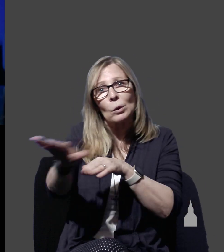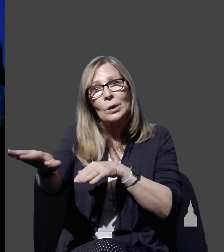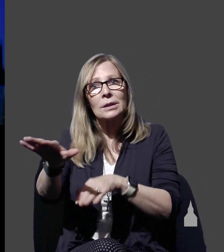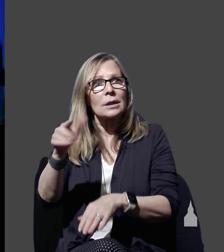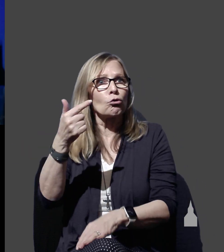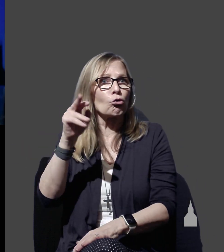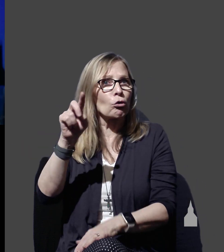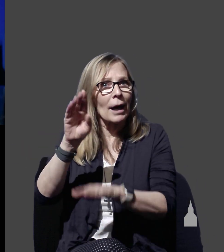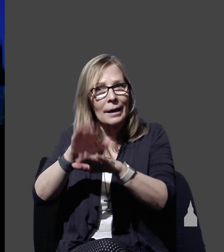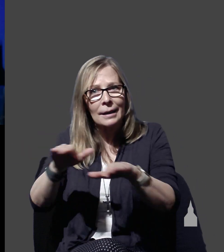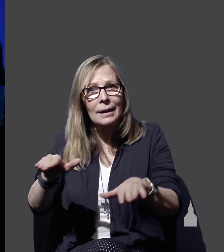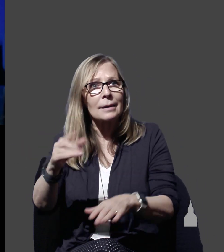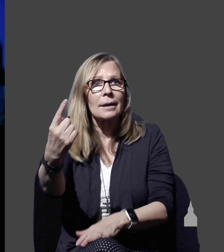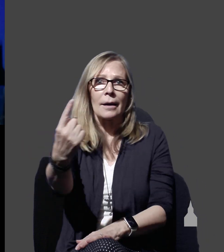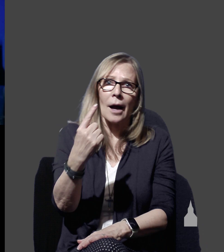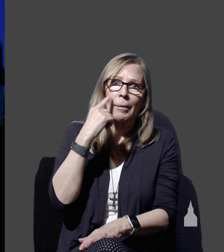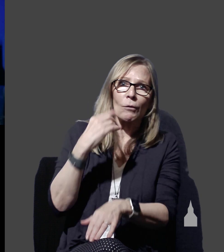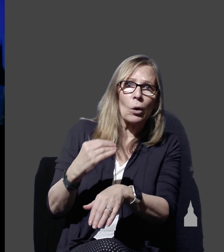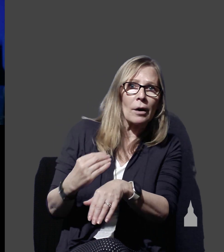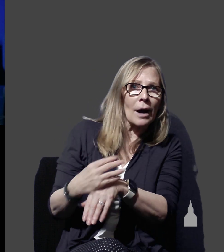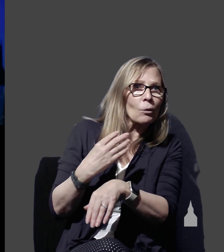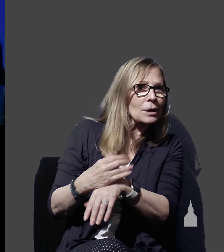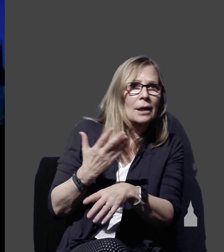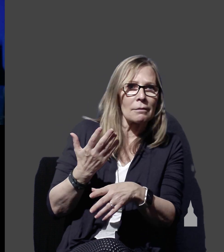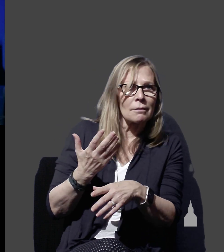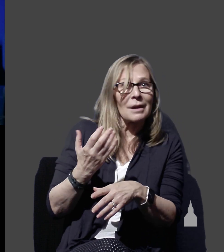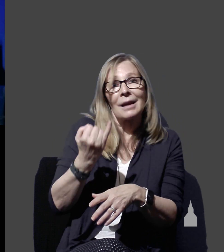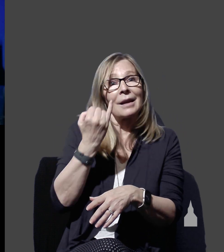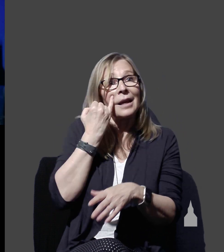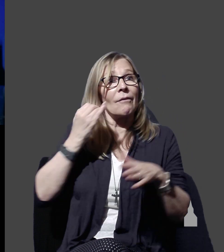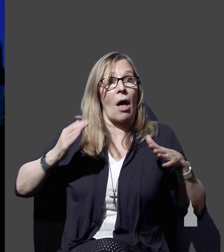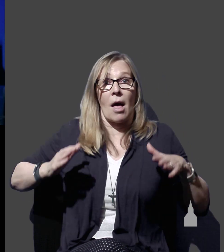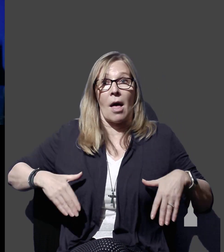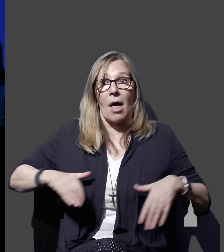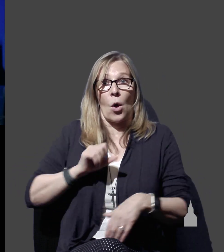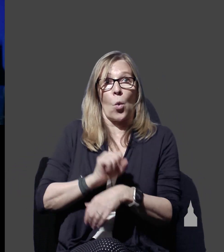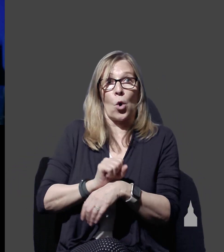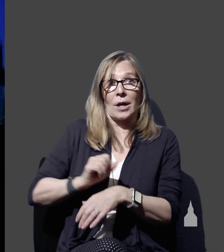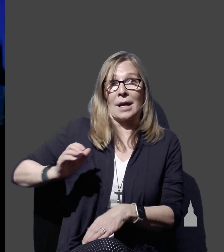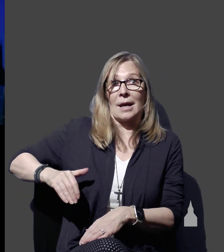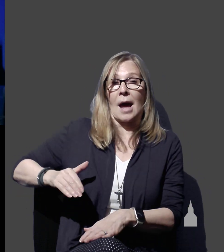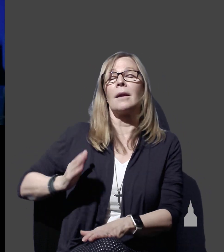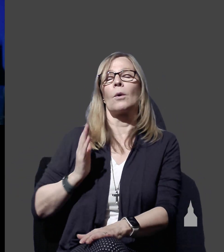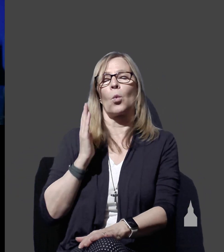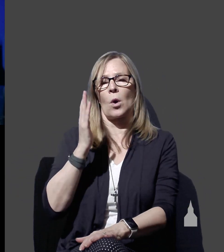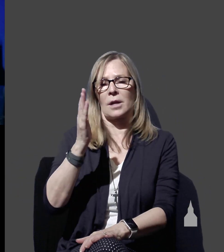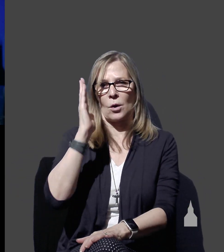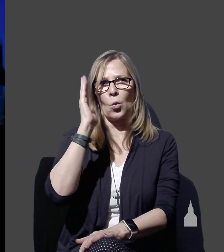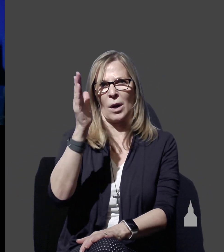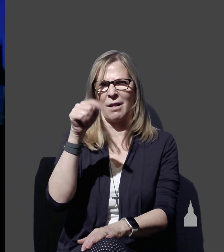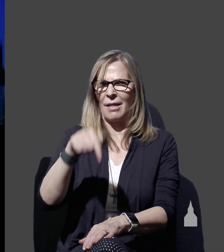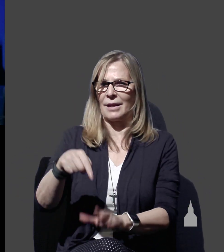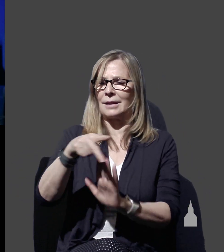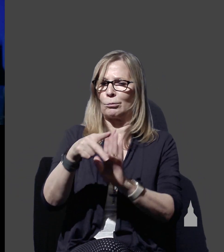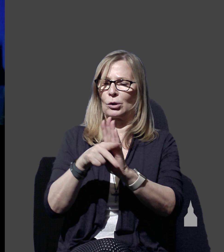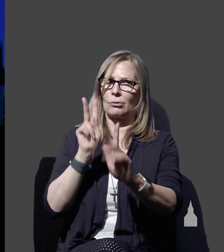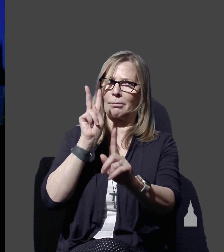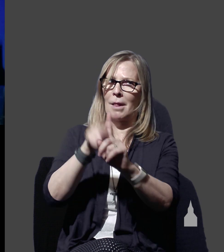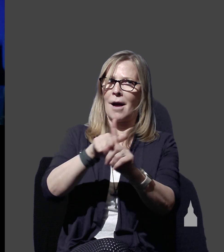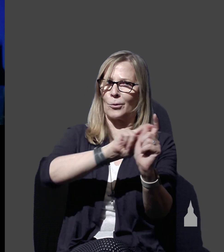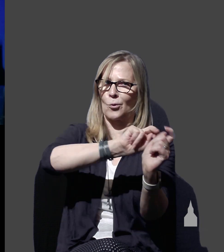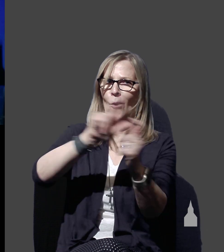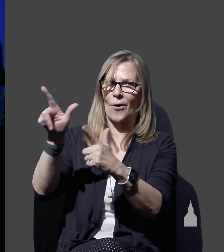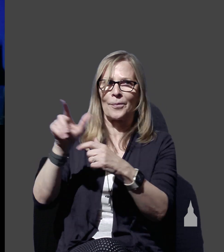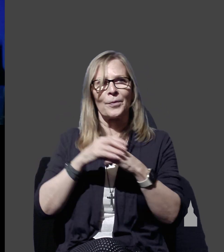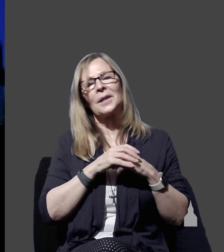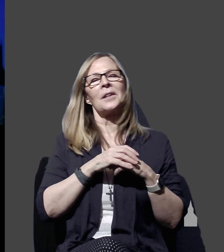counsel. And if you're not working yet, one day you will be, and these principles apply to you. So before we dive in, let me give you a